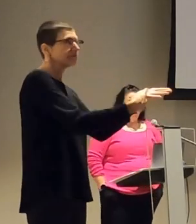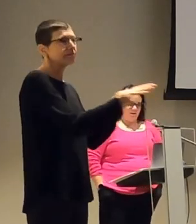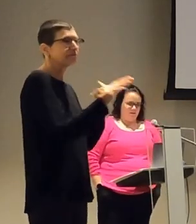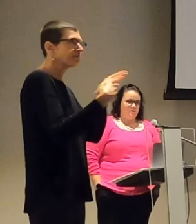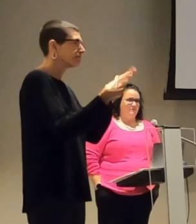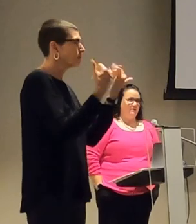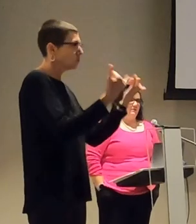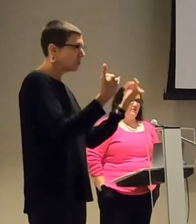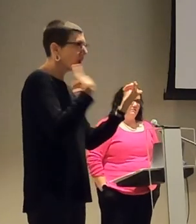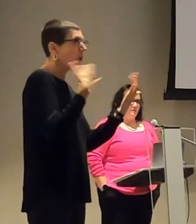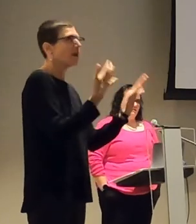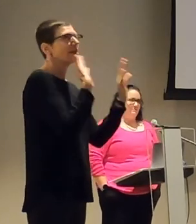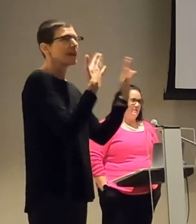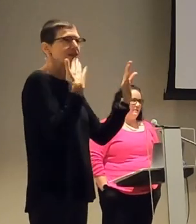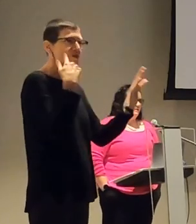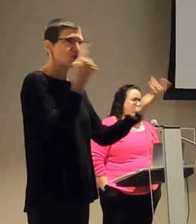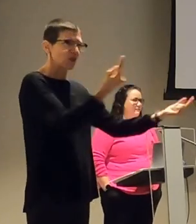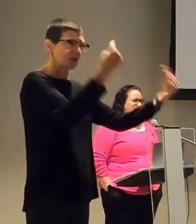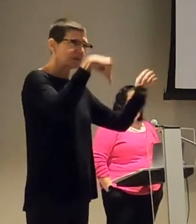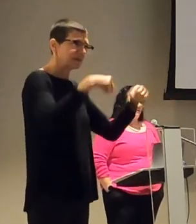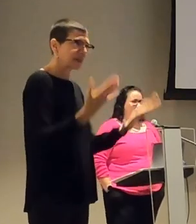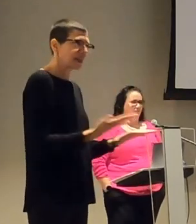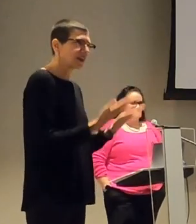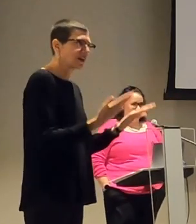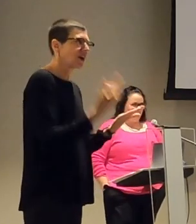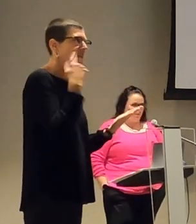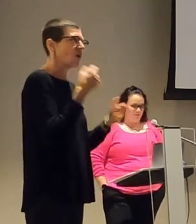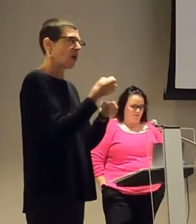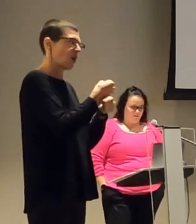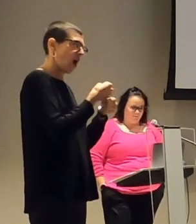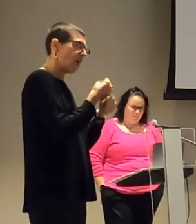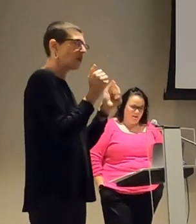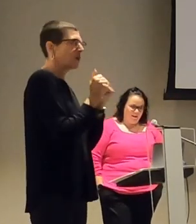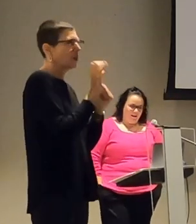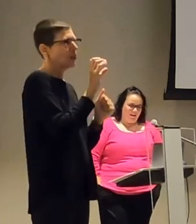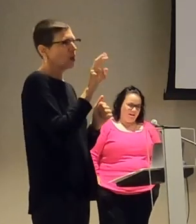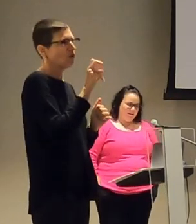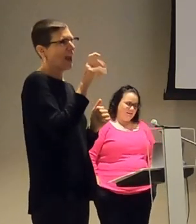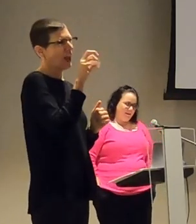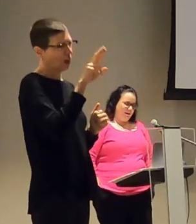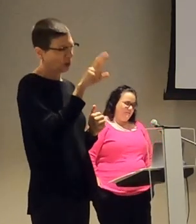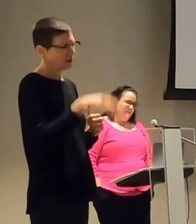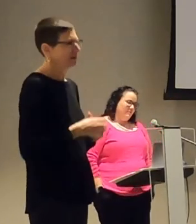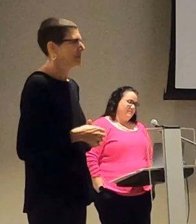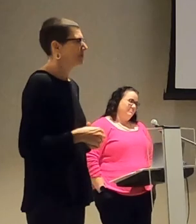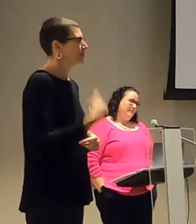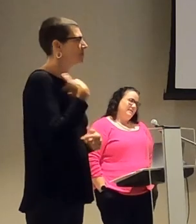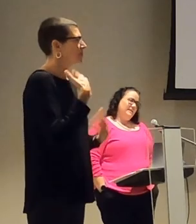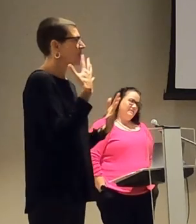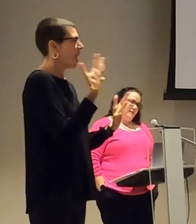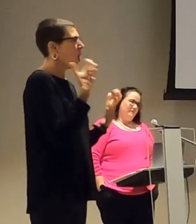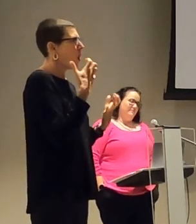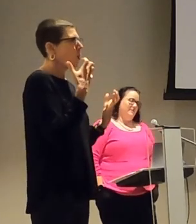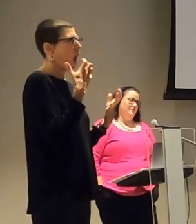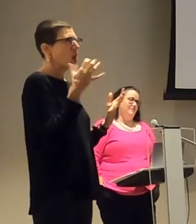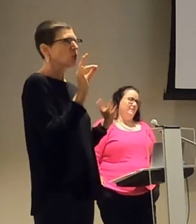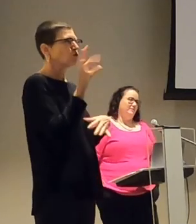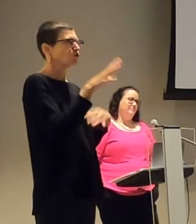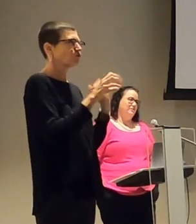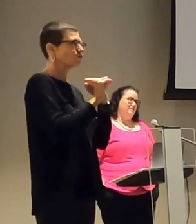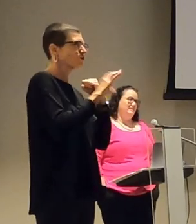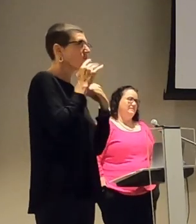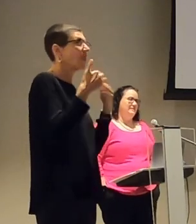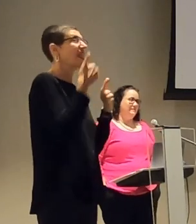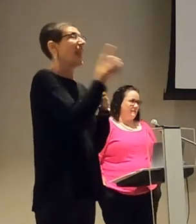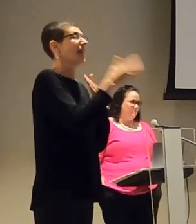session for today. I just want to thank you all for being here for Coffee with the Curator. And I wanted to plug the next Coffee with the